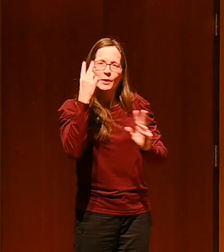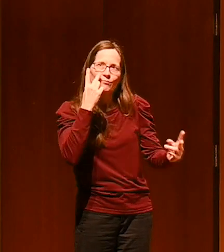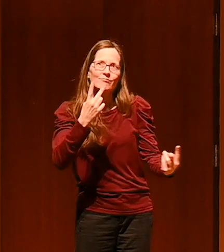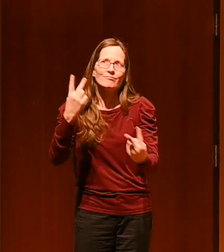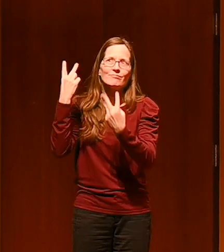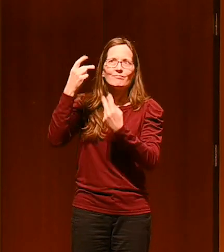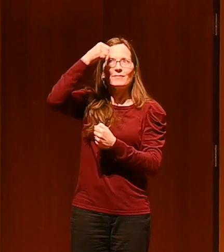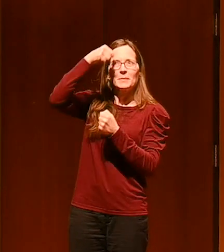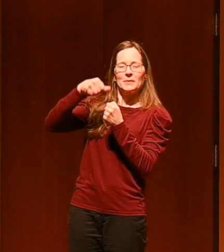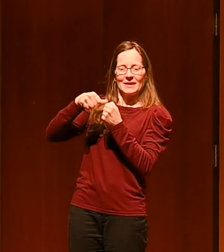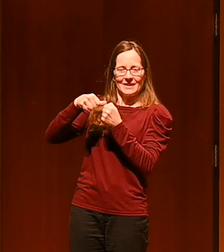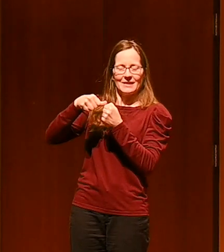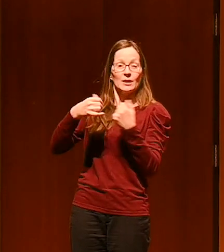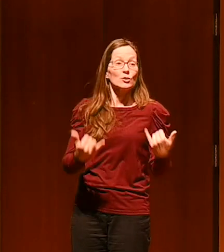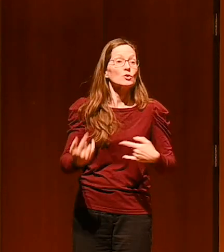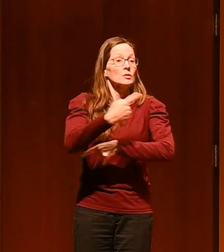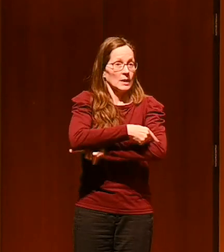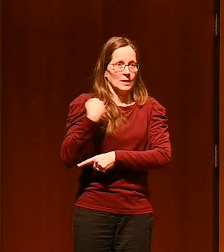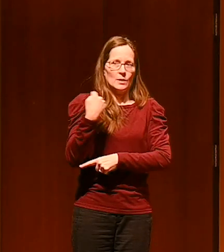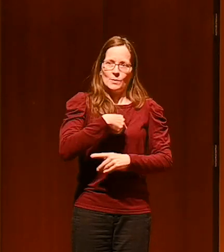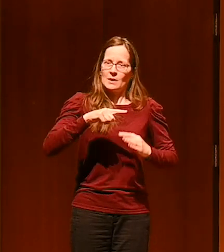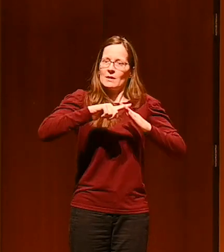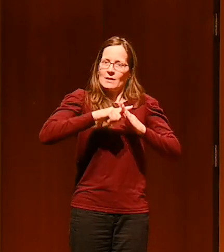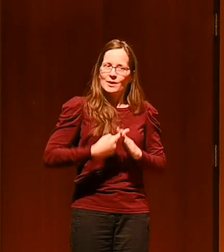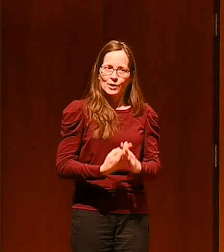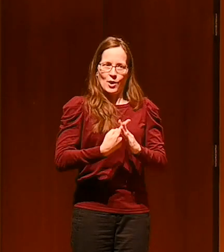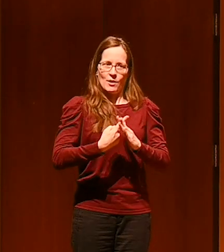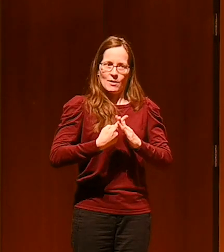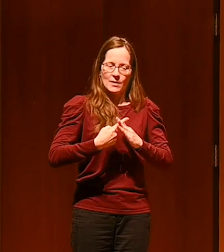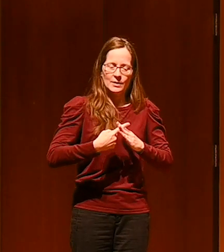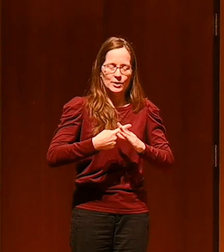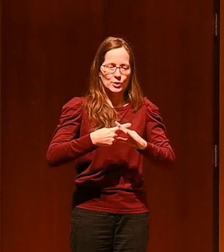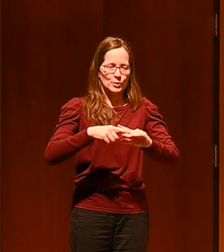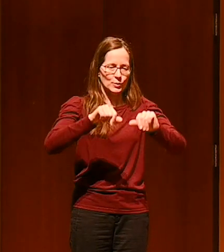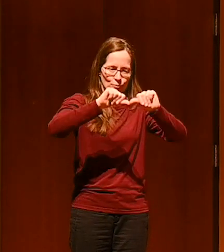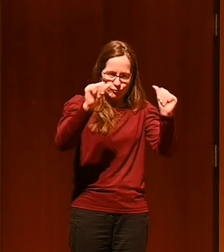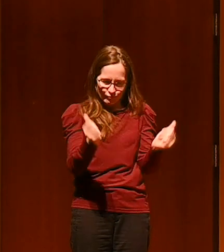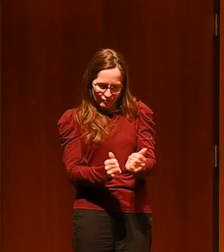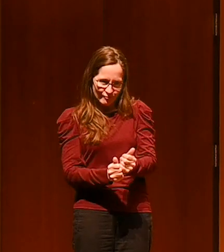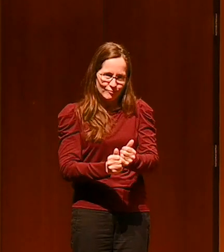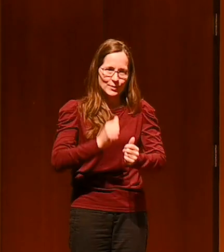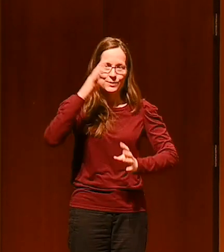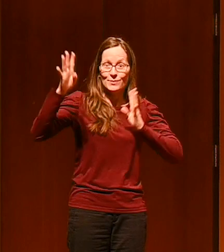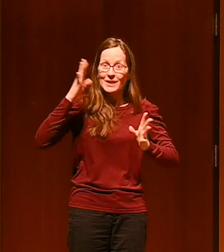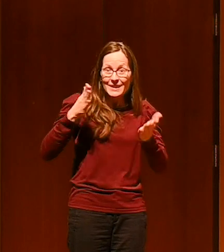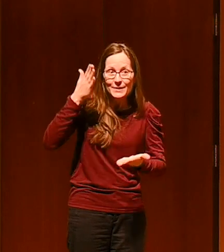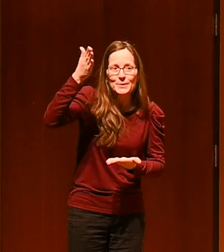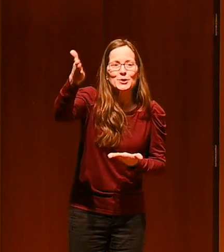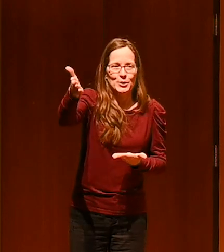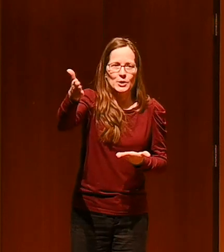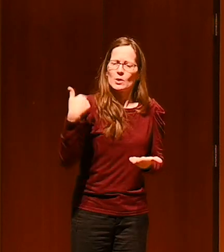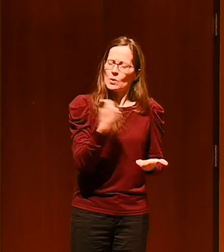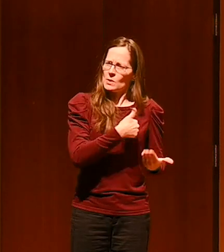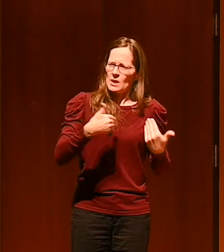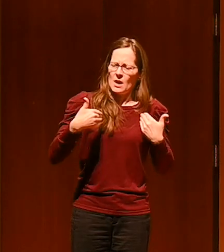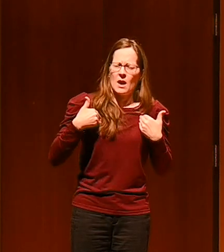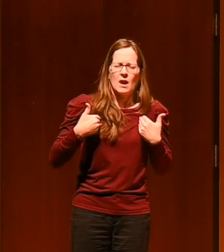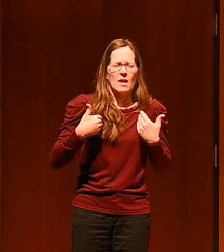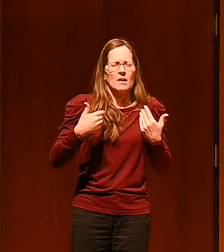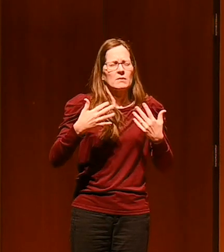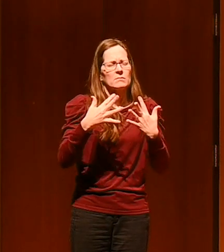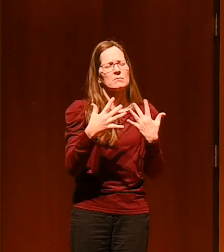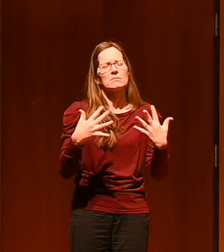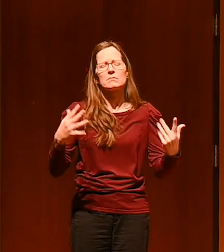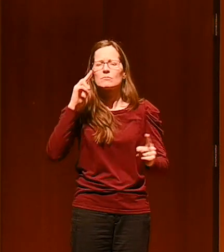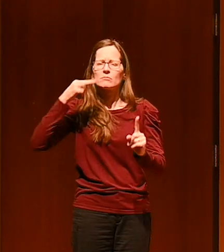embark on a journey to shape the creative future of our community, honor our rich tapestry of diverse voices, and ensure